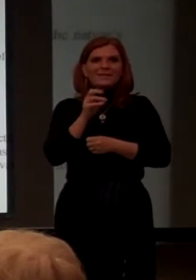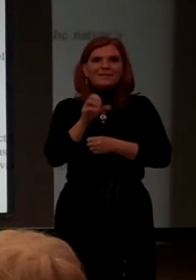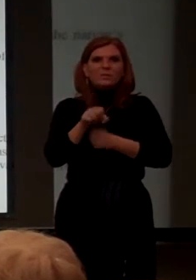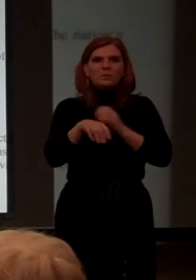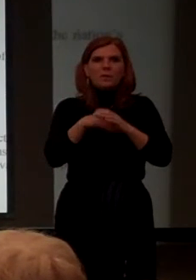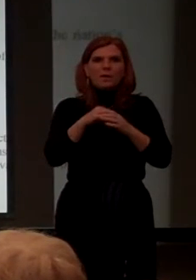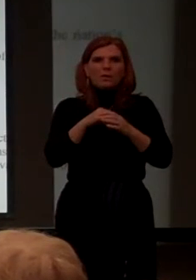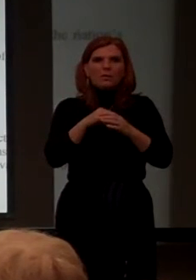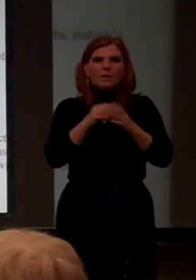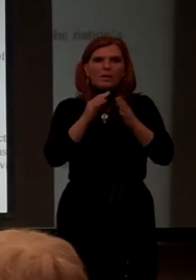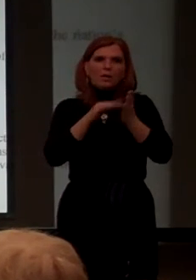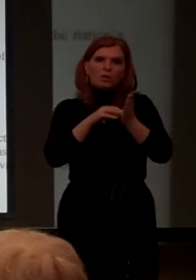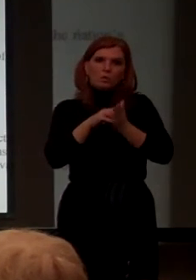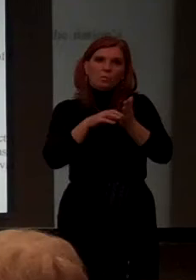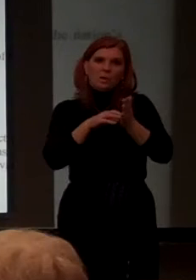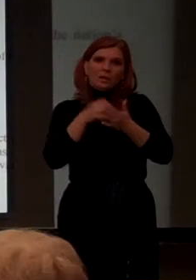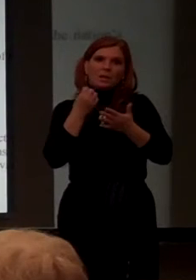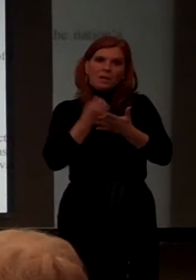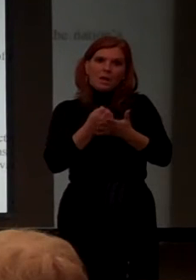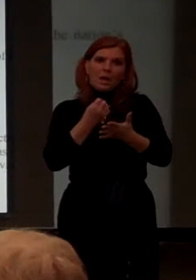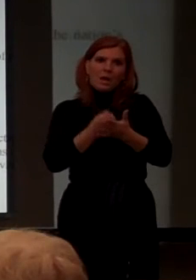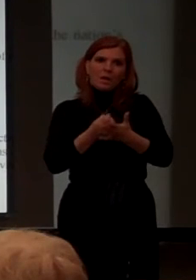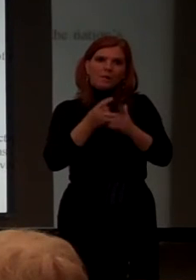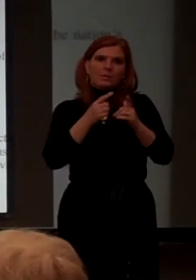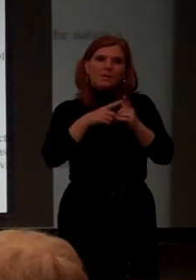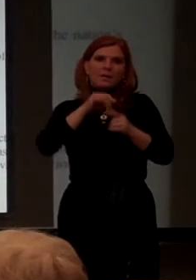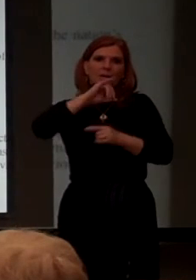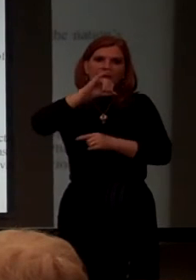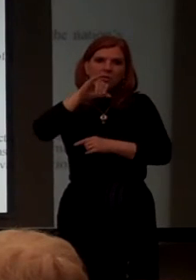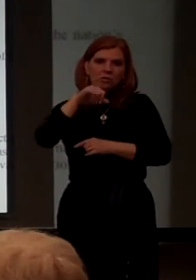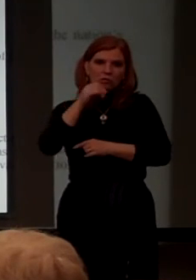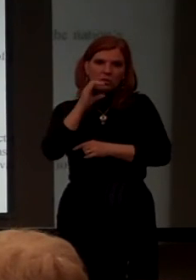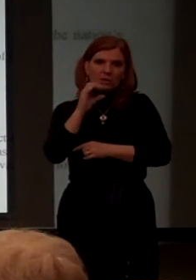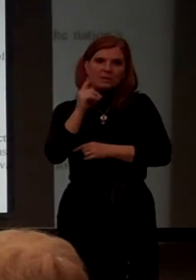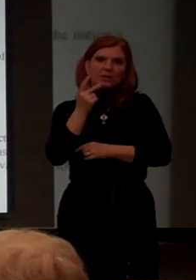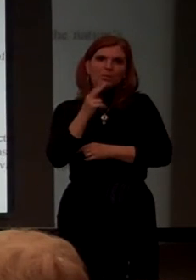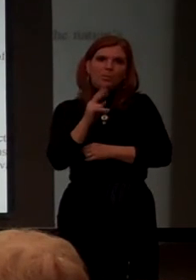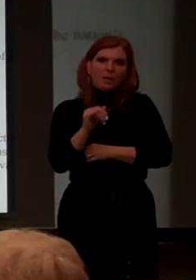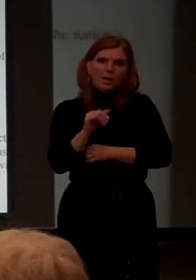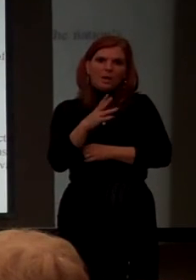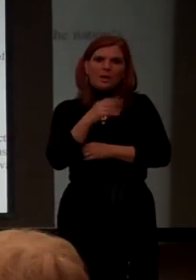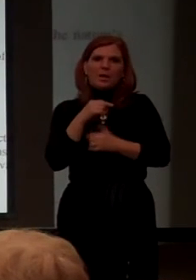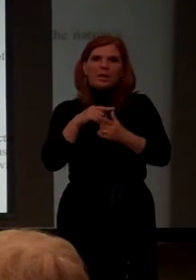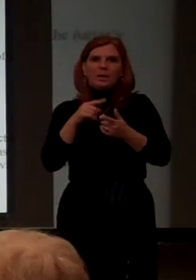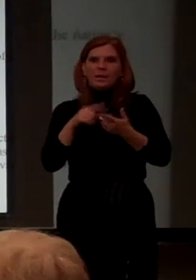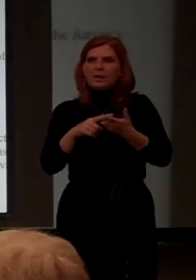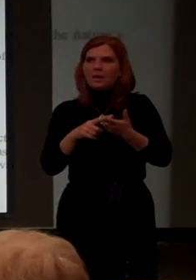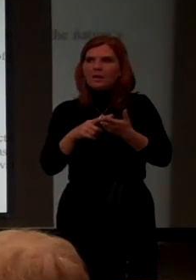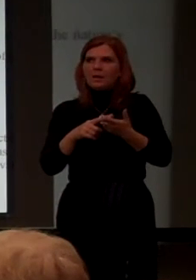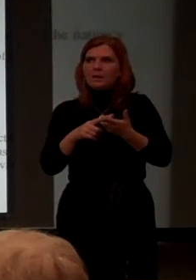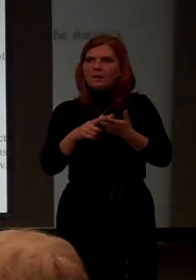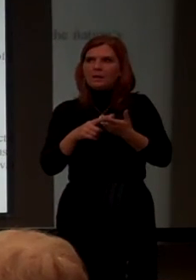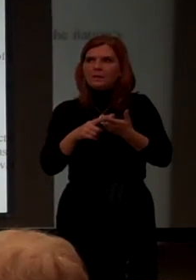the economy. And then you pull out JCPenney. And then